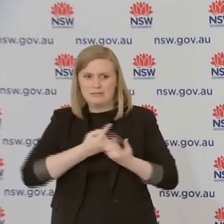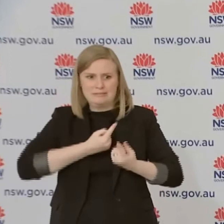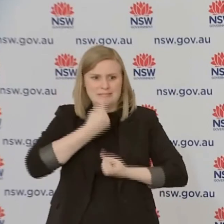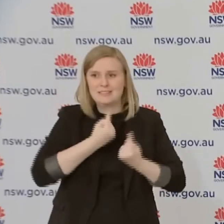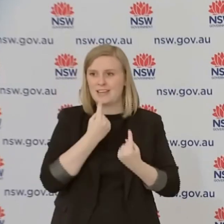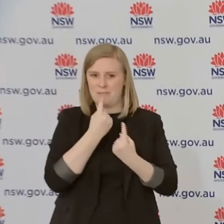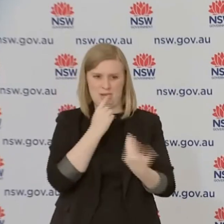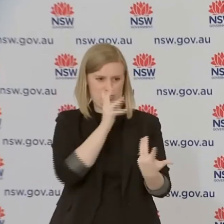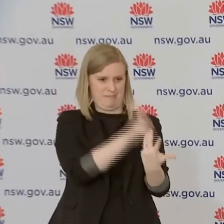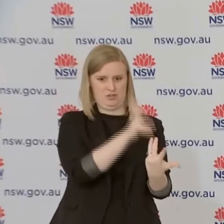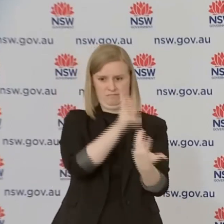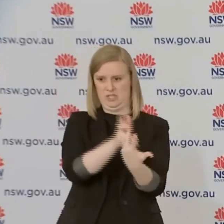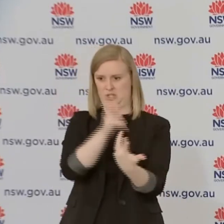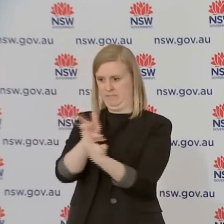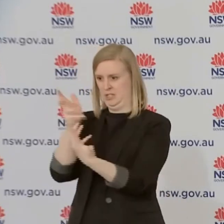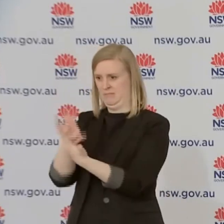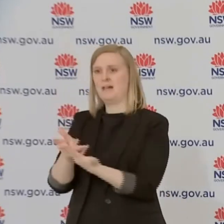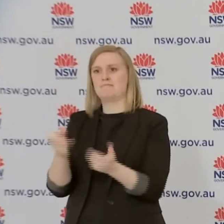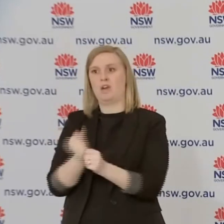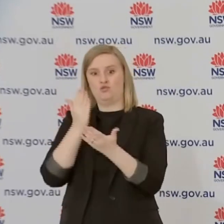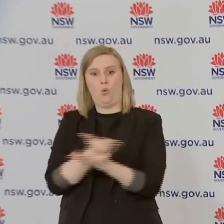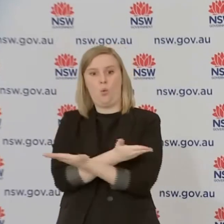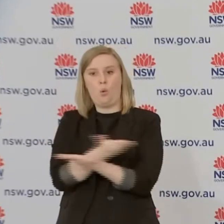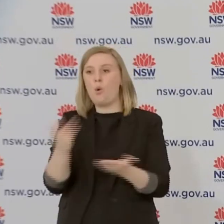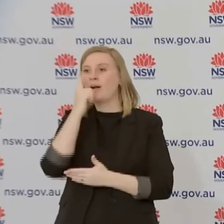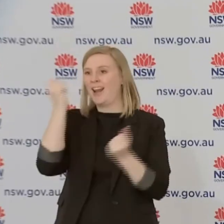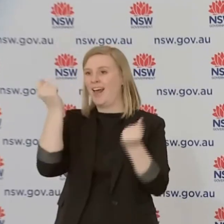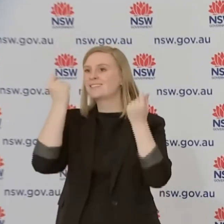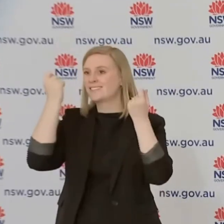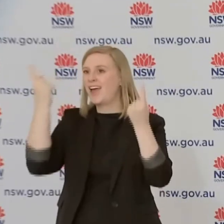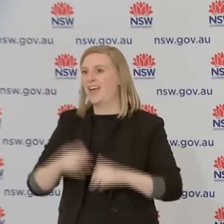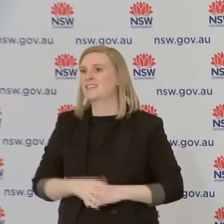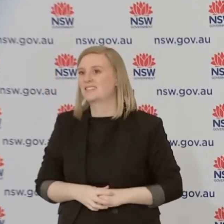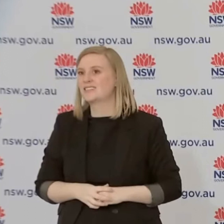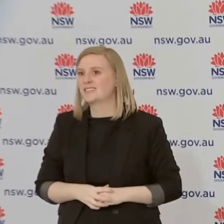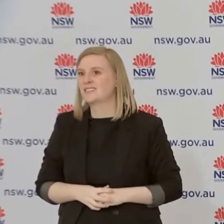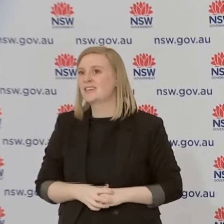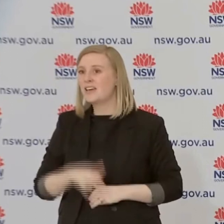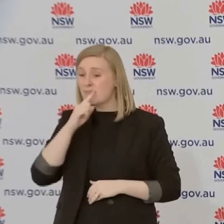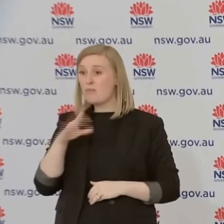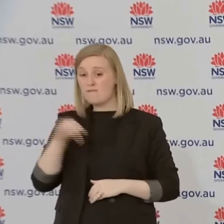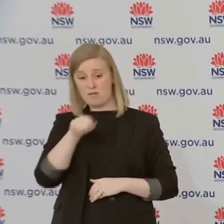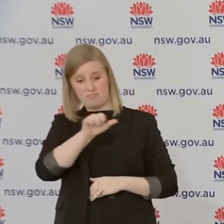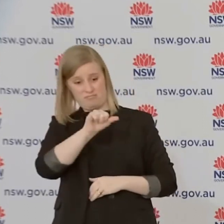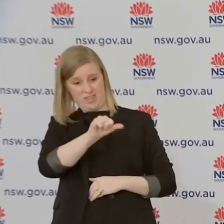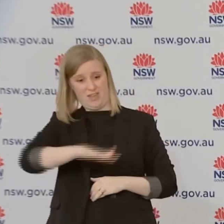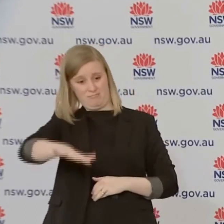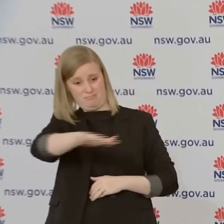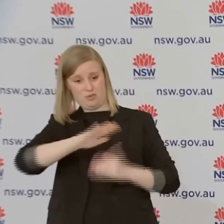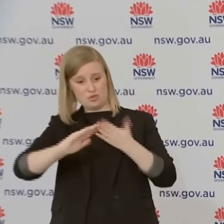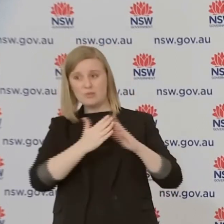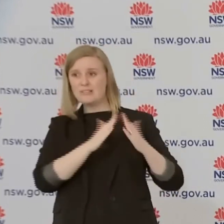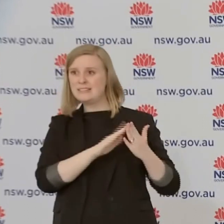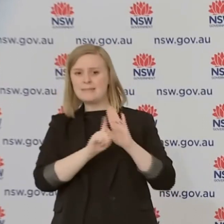to regularly, almost daily in many cases, and they are working with their communities and sending the messages.